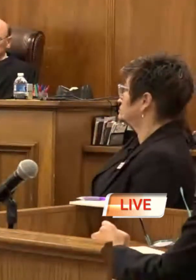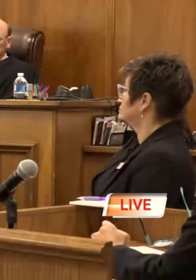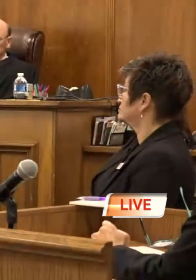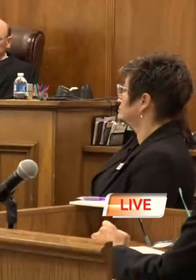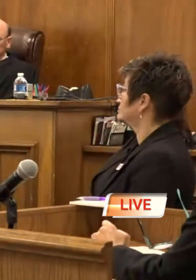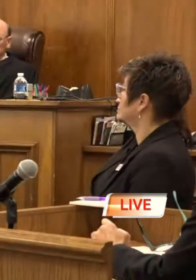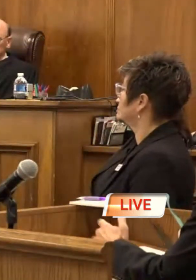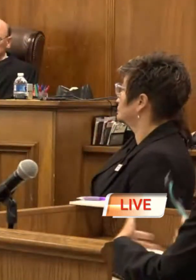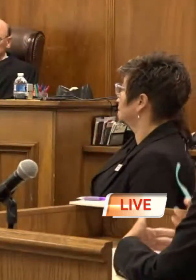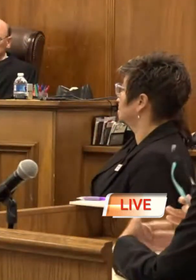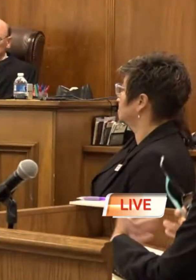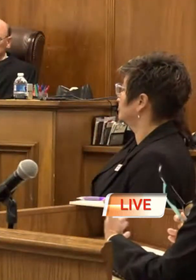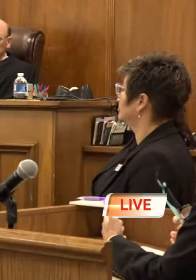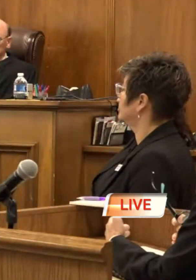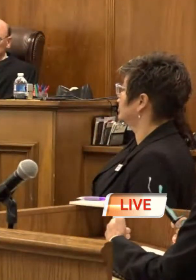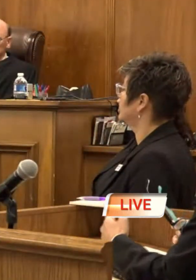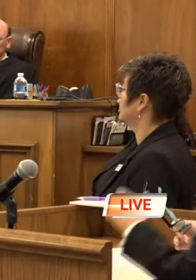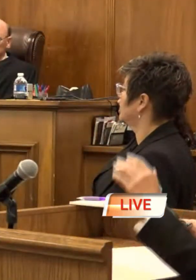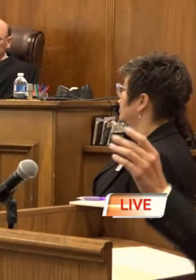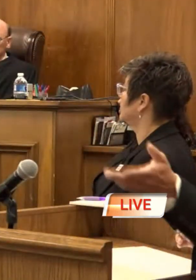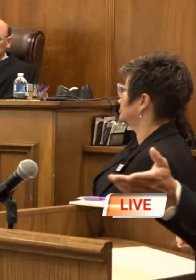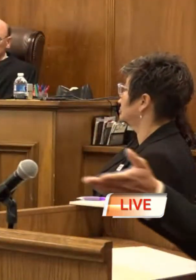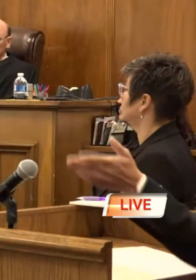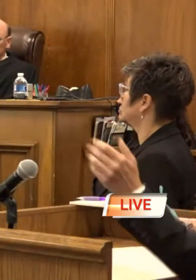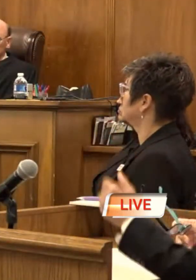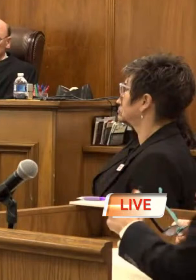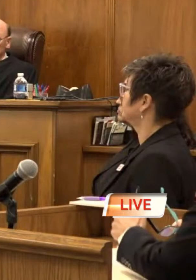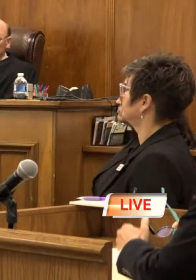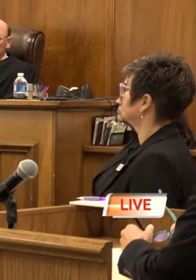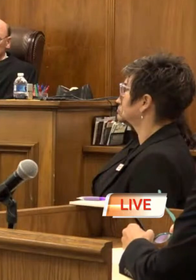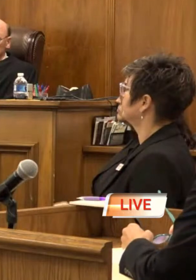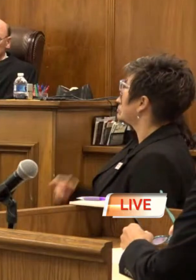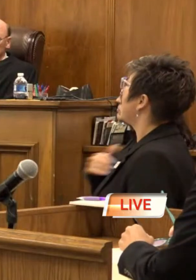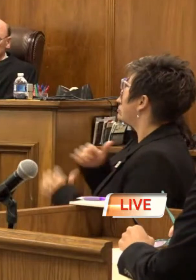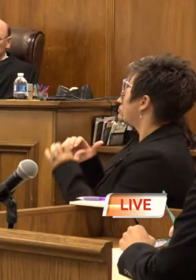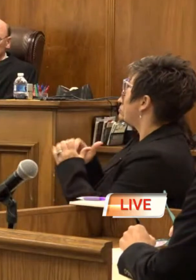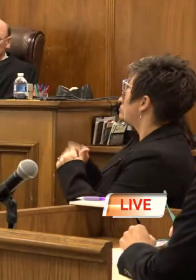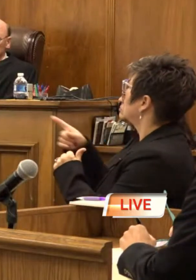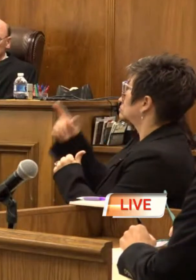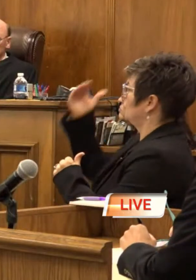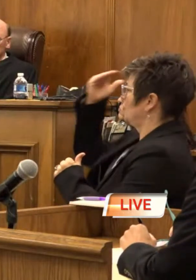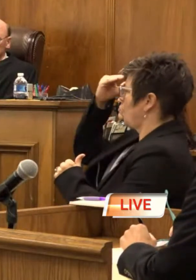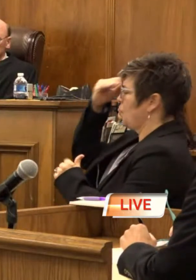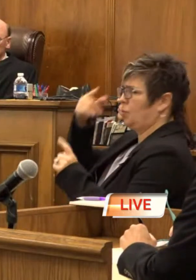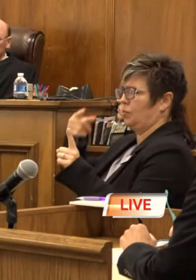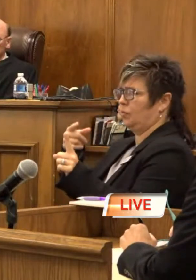So I'm just going to start with, how do you know Ricardo Harris?